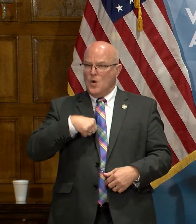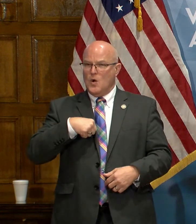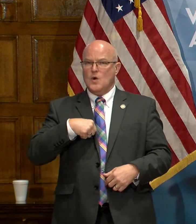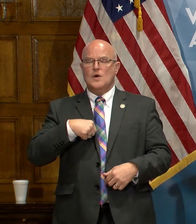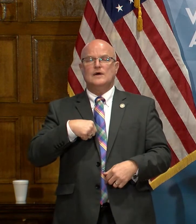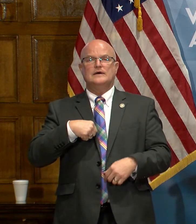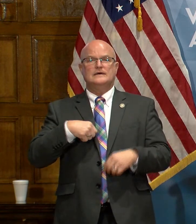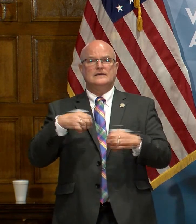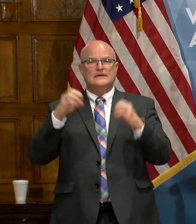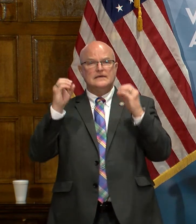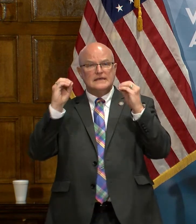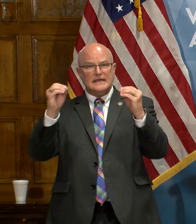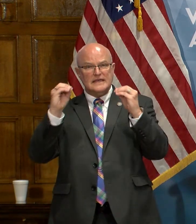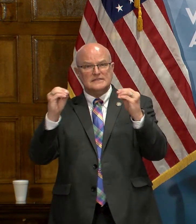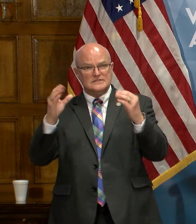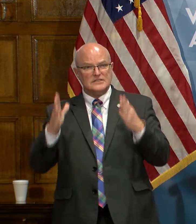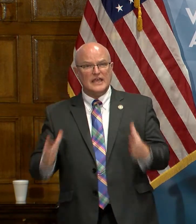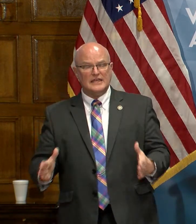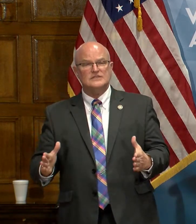our education